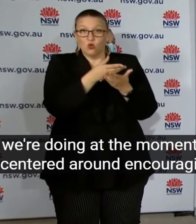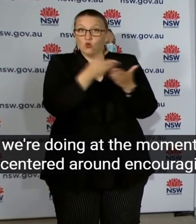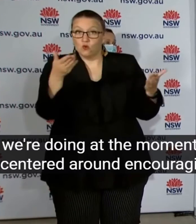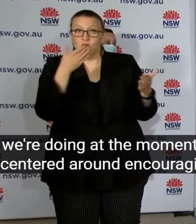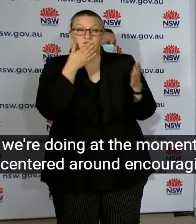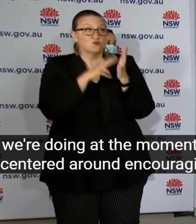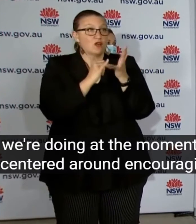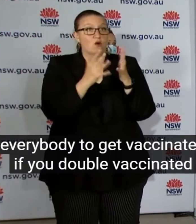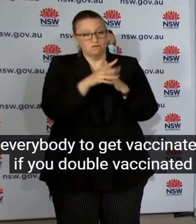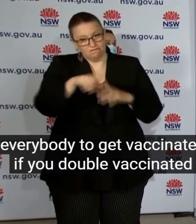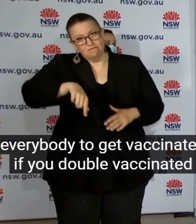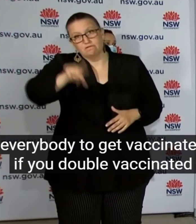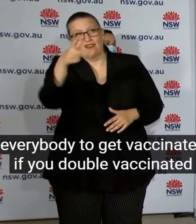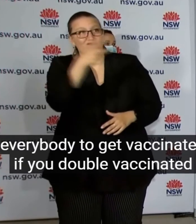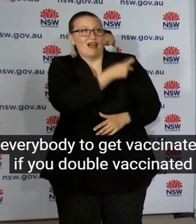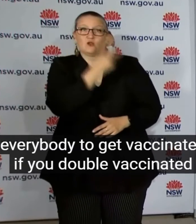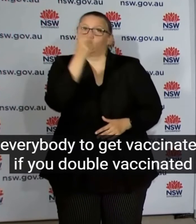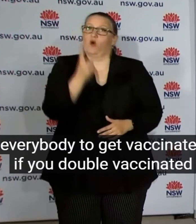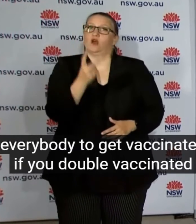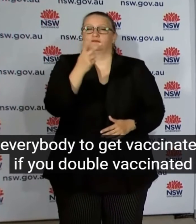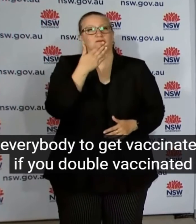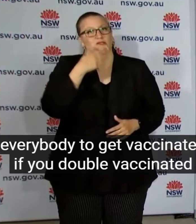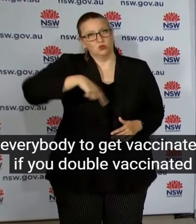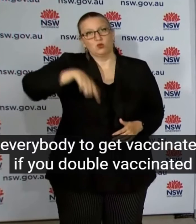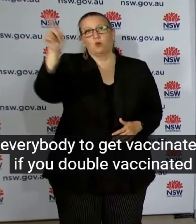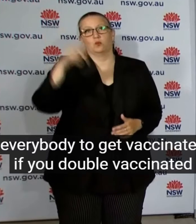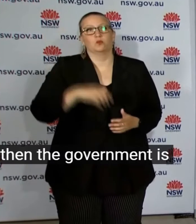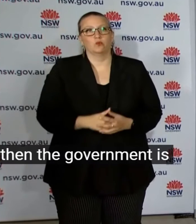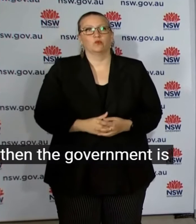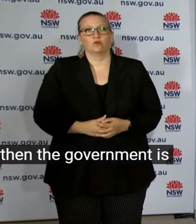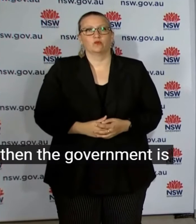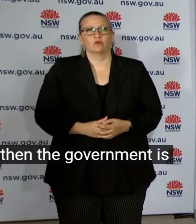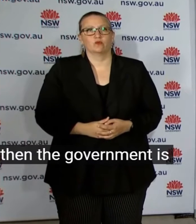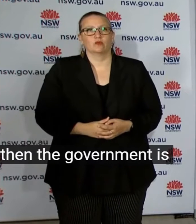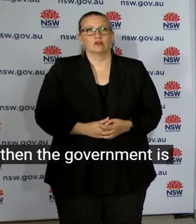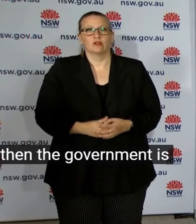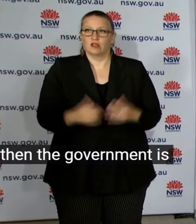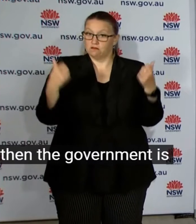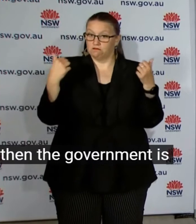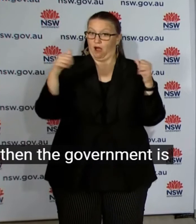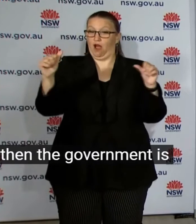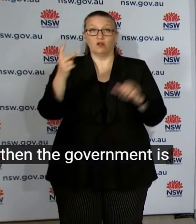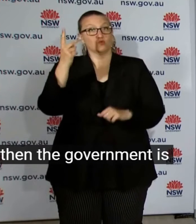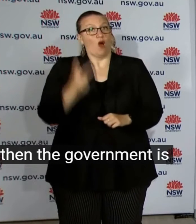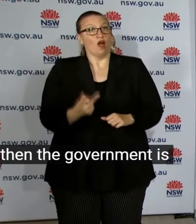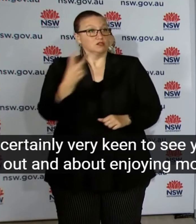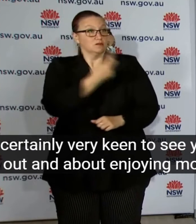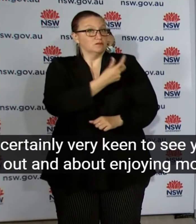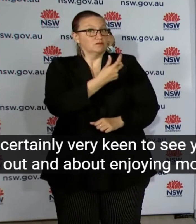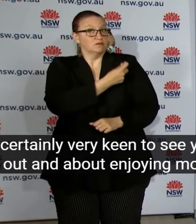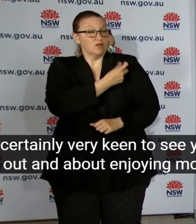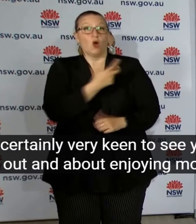vaccinated, then the government is certainly very keen to see you out and about enjoying more of a life that we